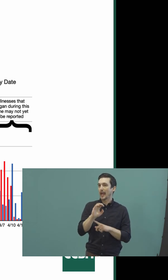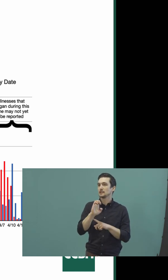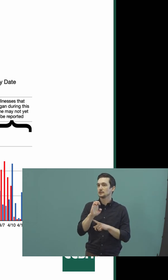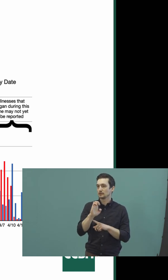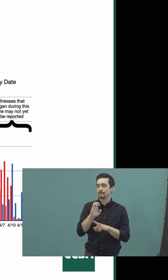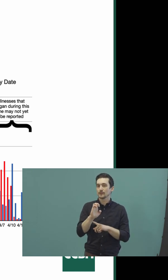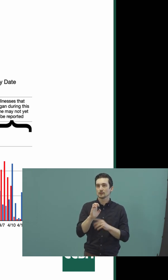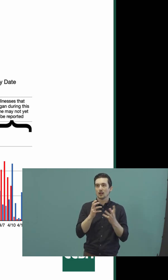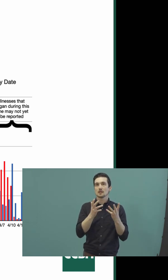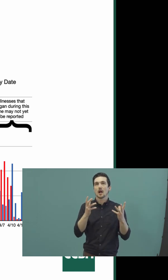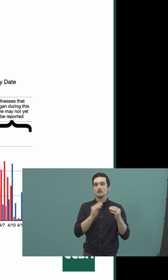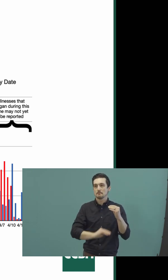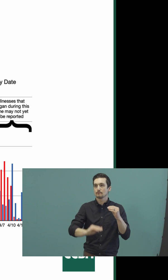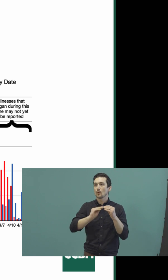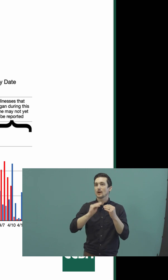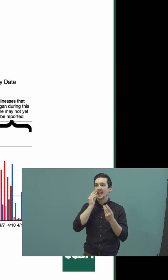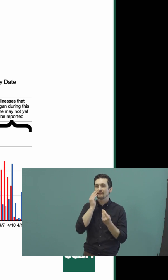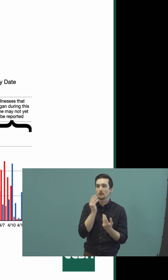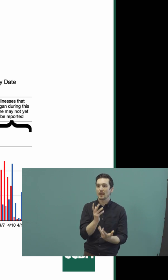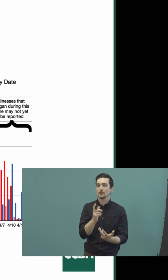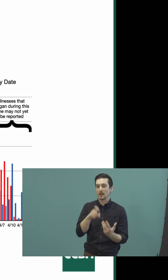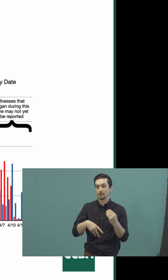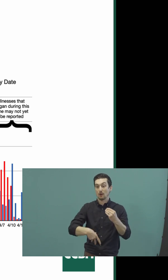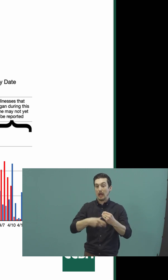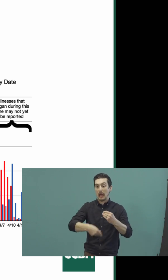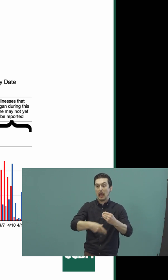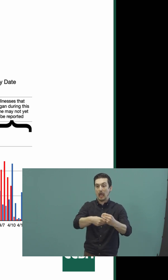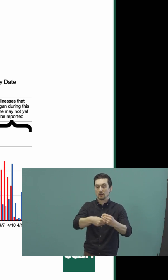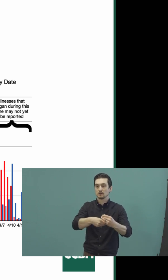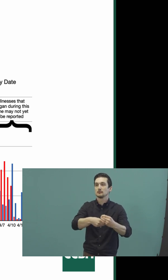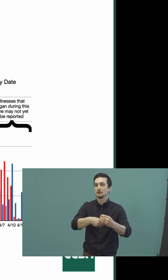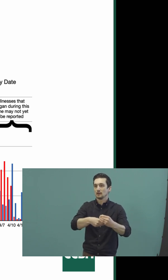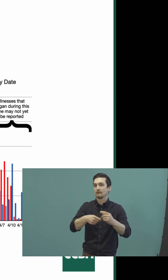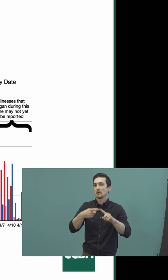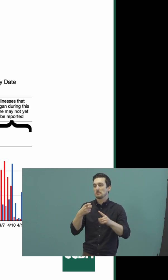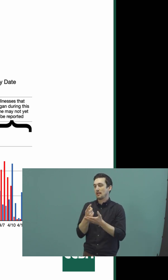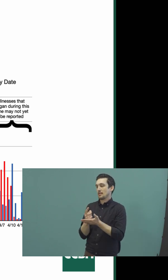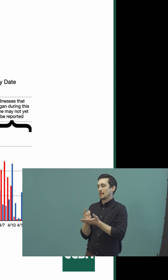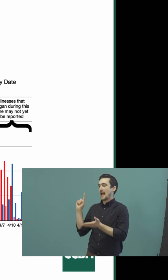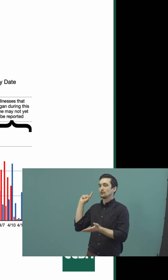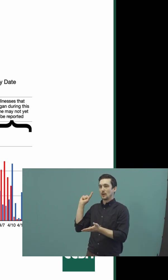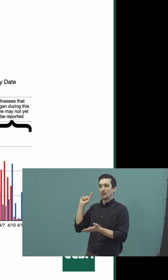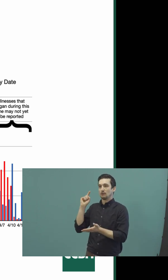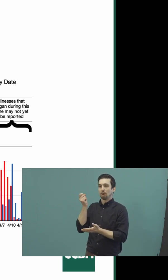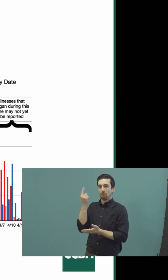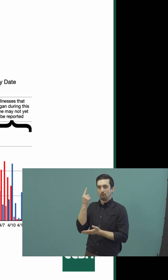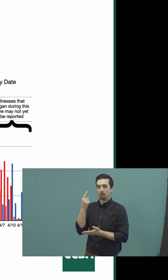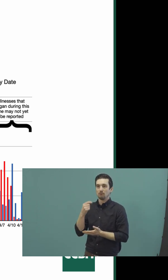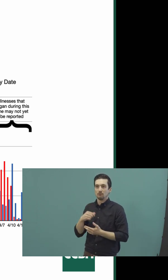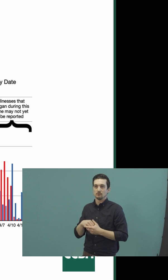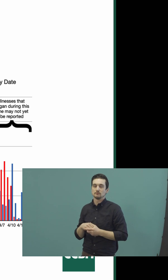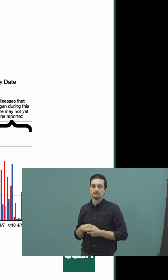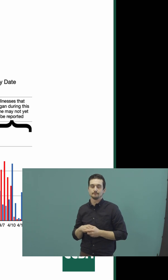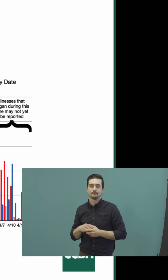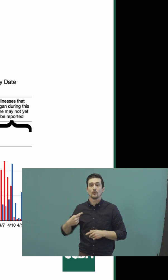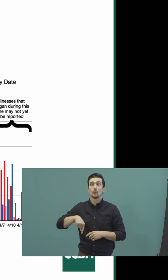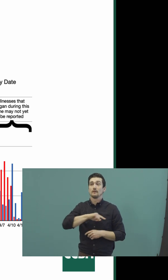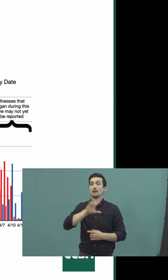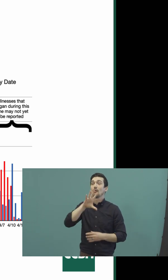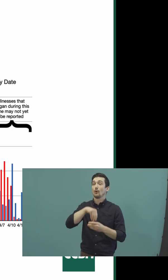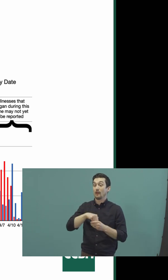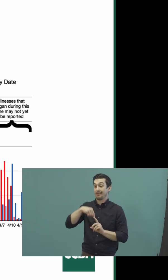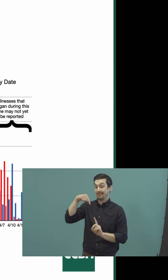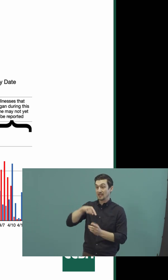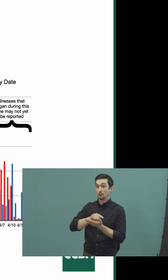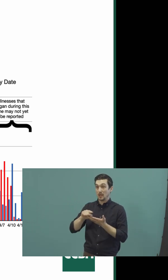much more information to be added for the area over the last week. We have included again this